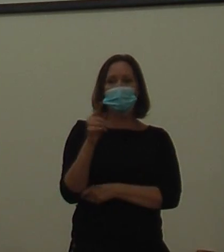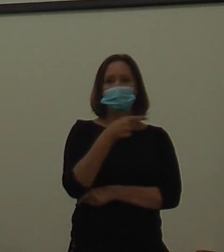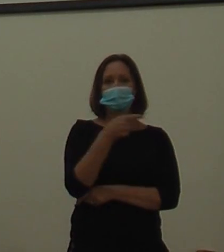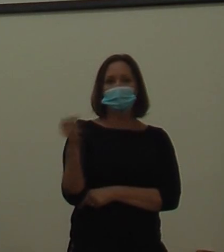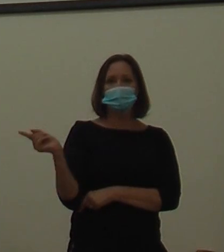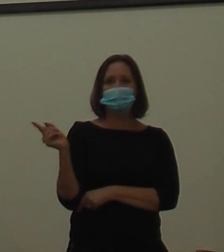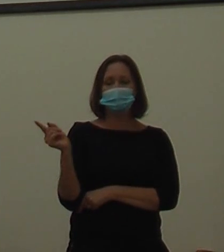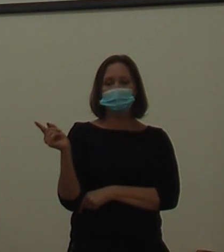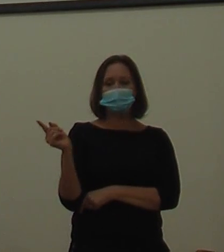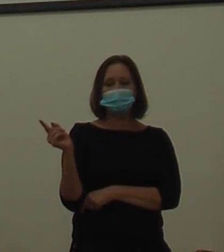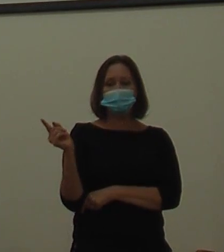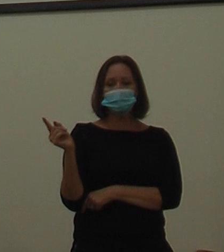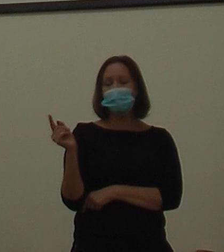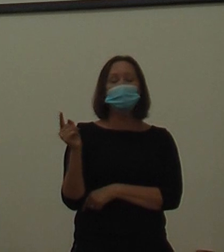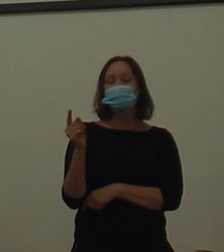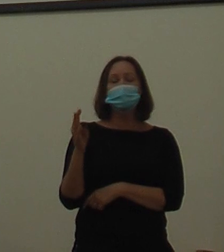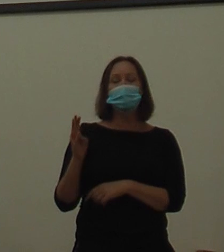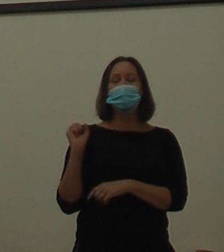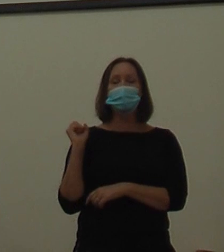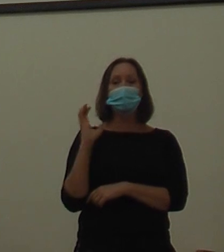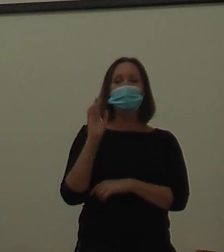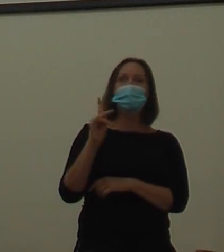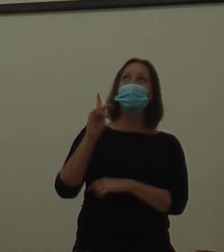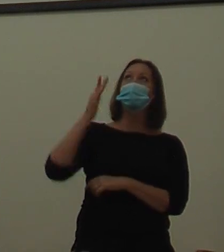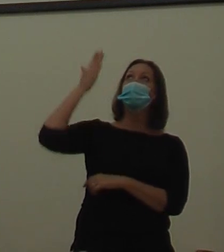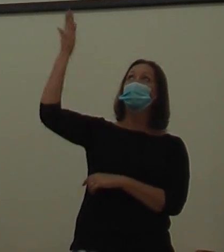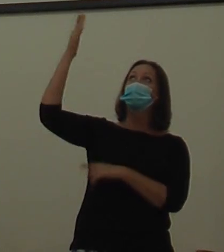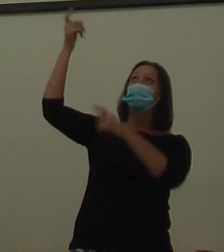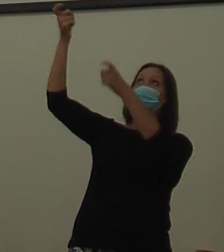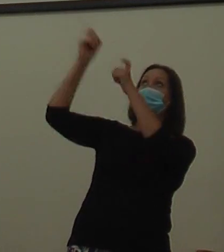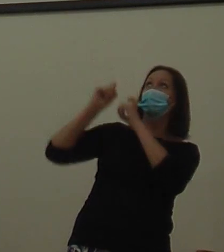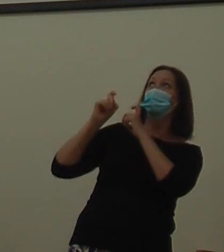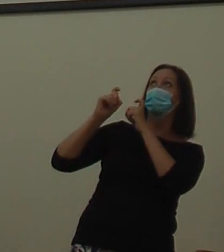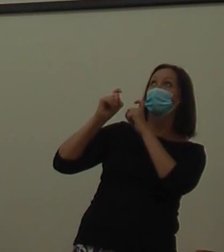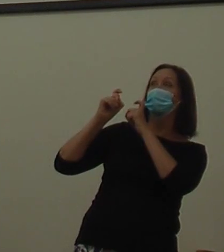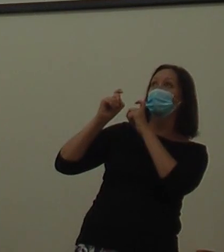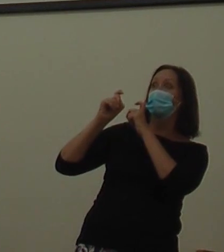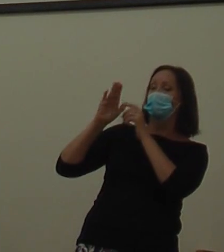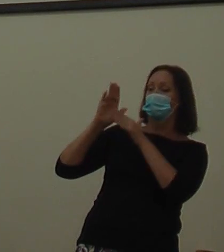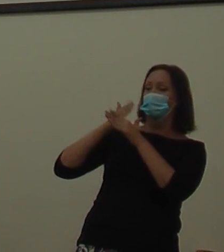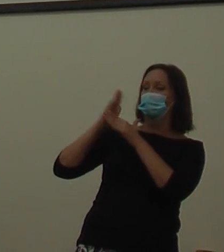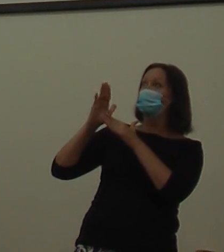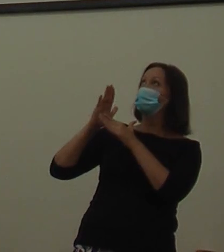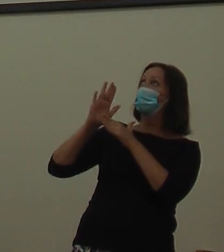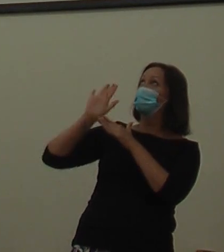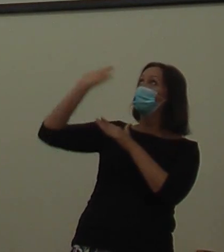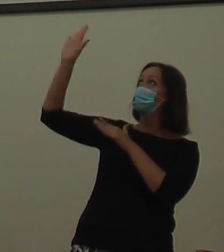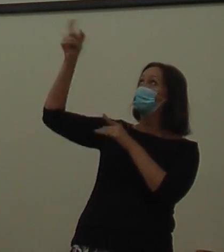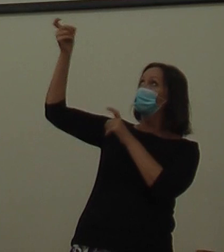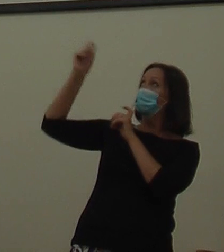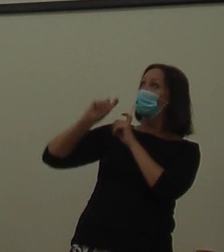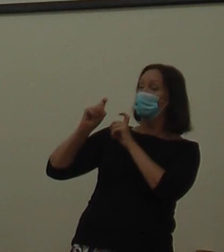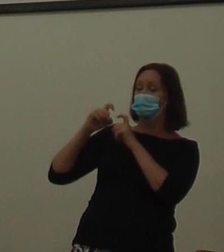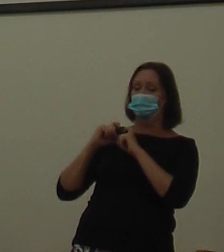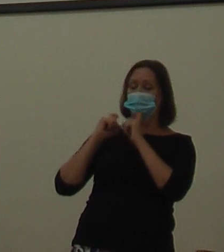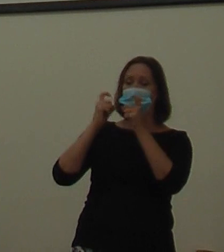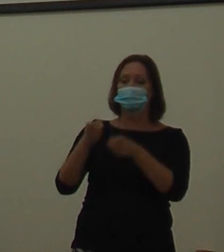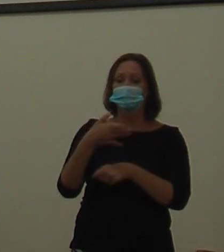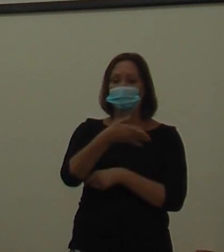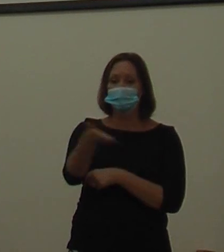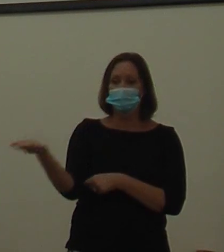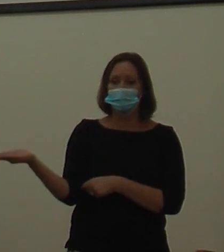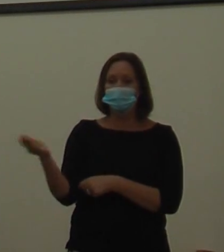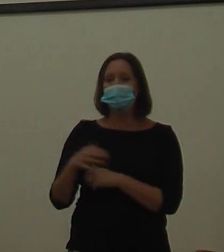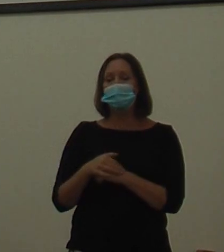Father, part of what you have given to us and allowed us to use. We love you so very